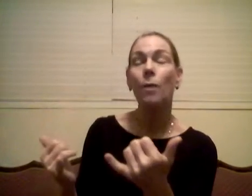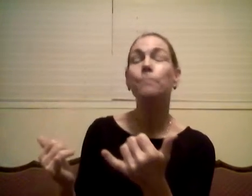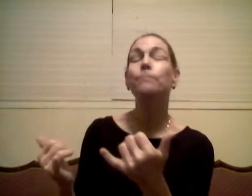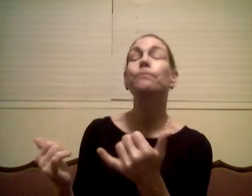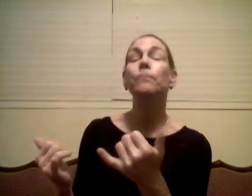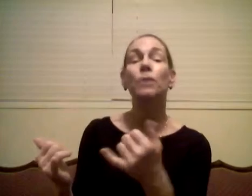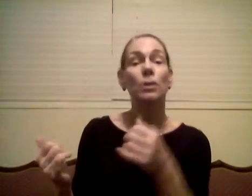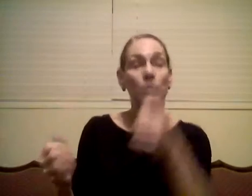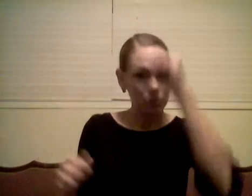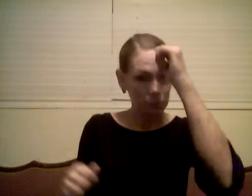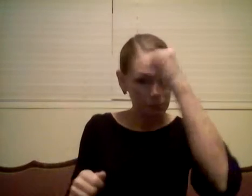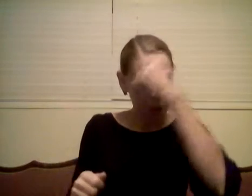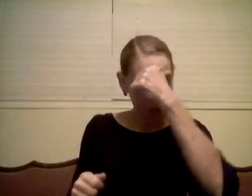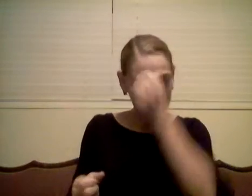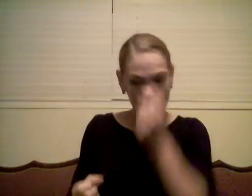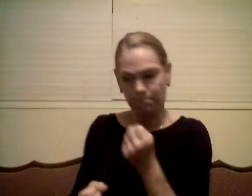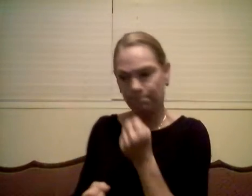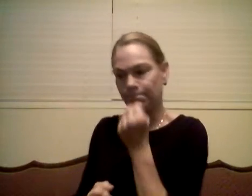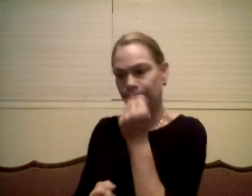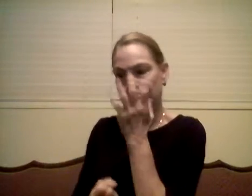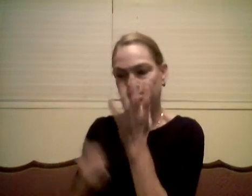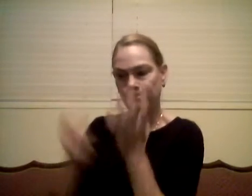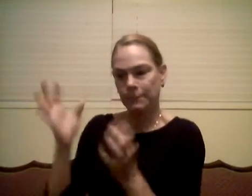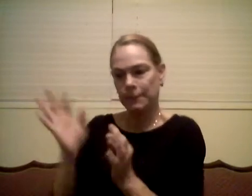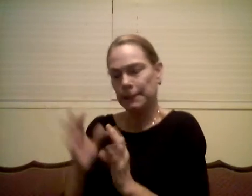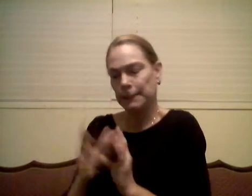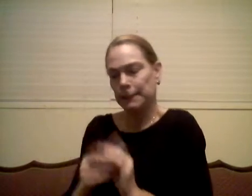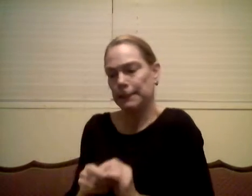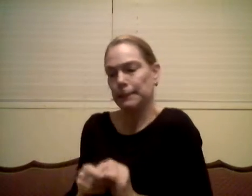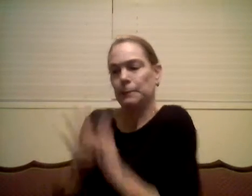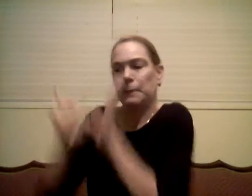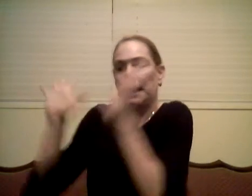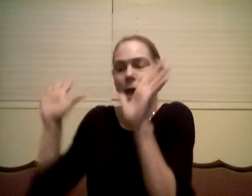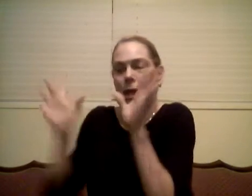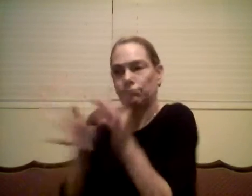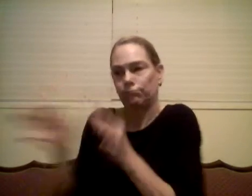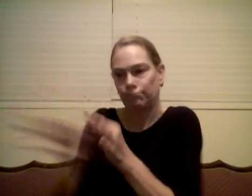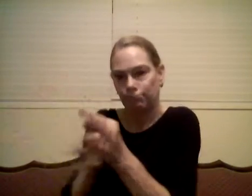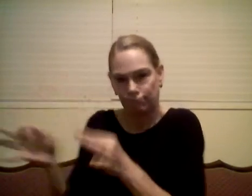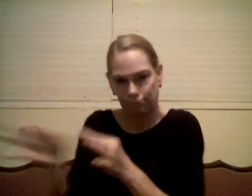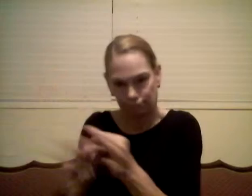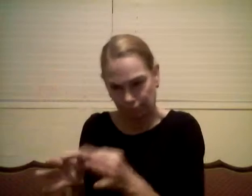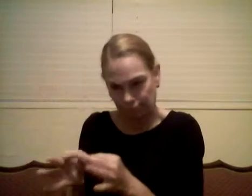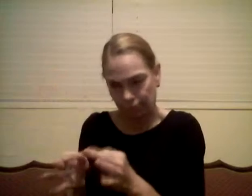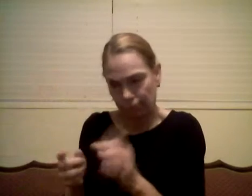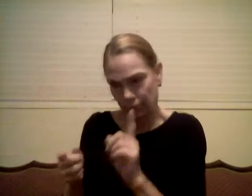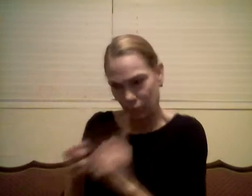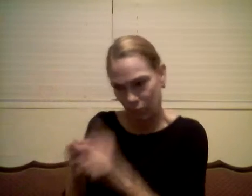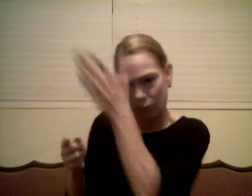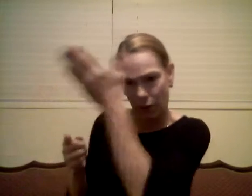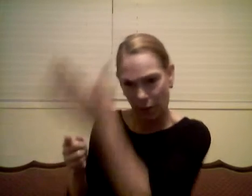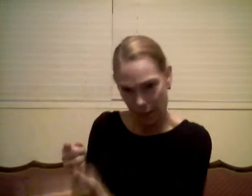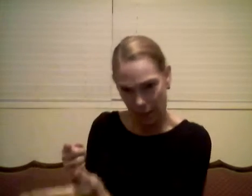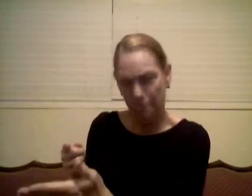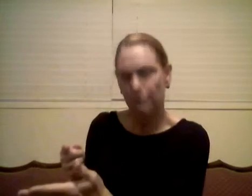resume out there to me. Tell me, you're in that interview with me. This is the time you are now going to tell me what you told me.